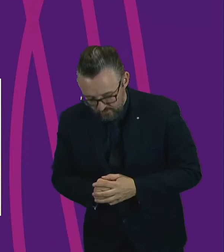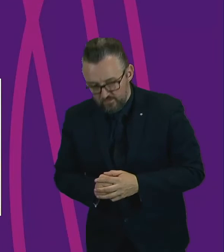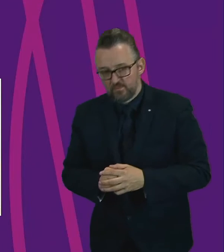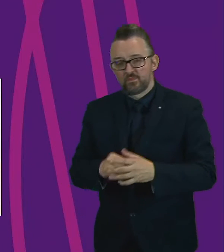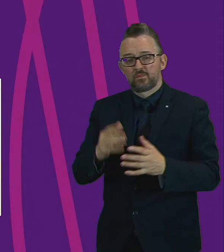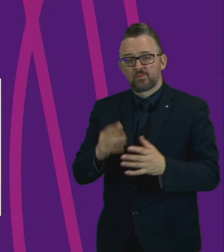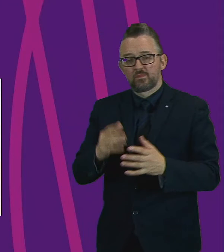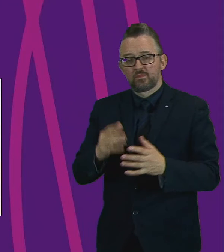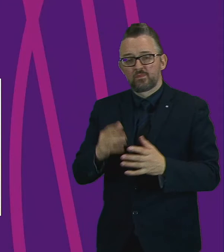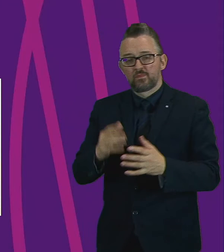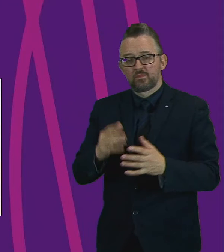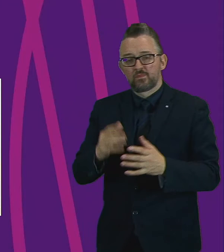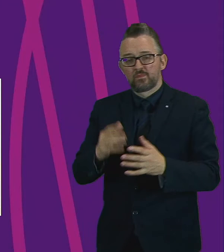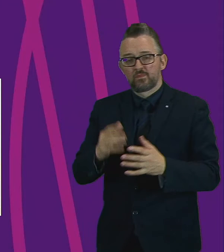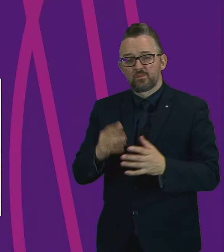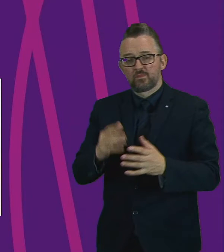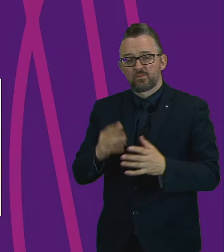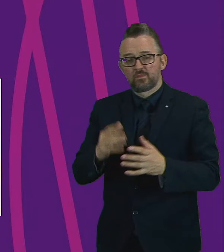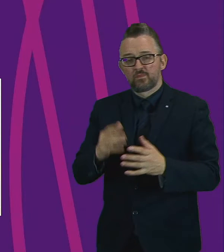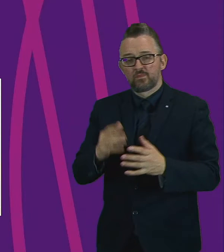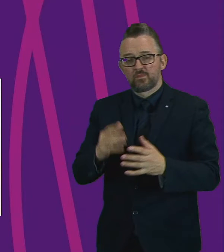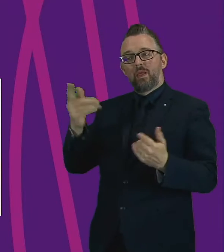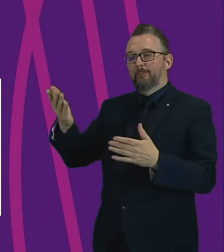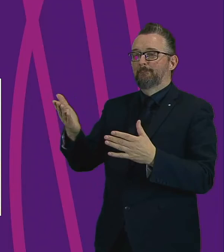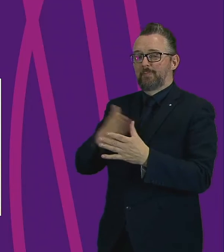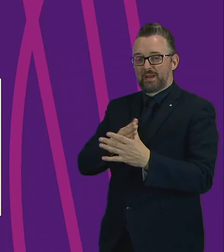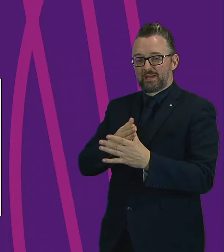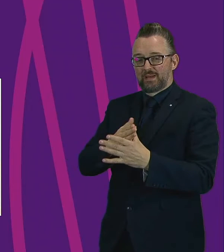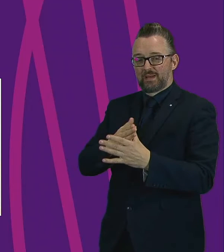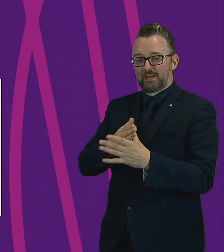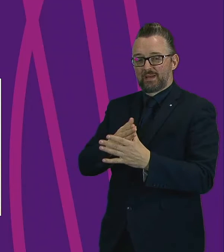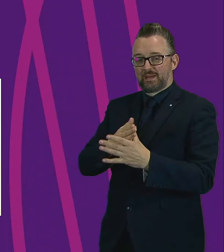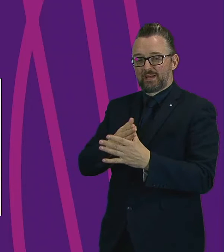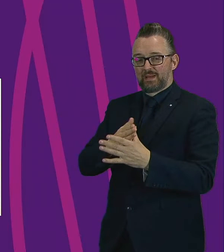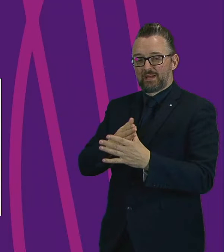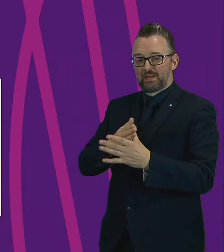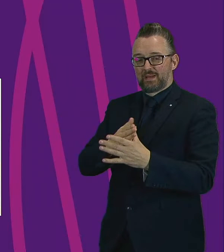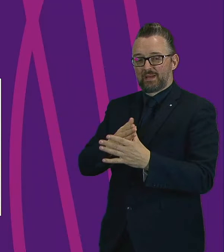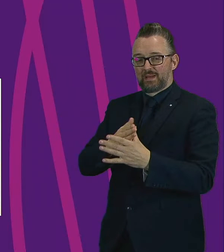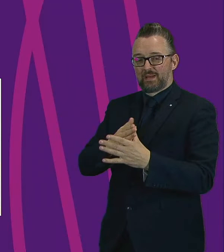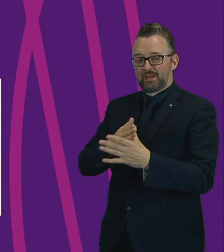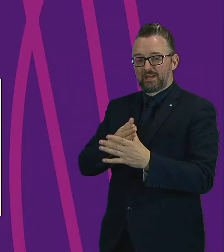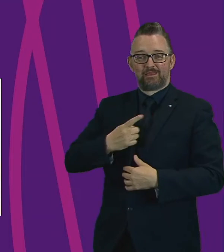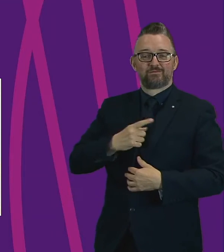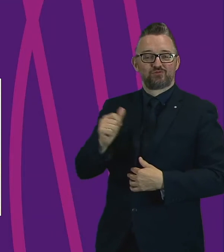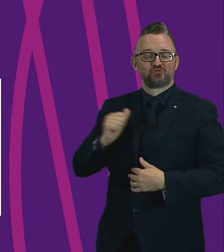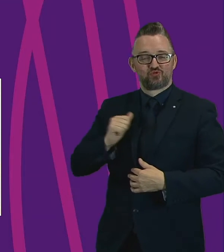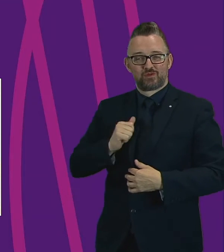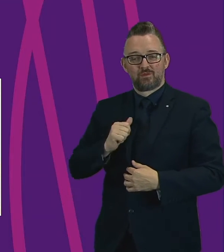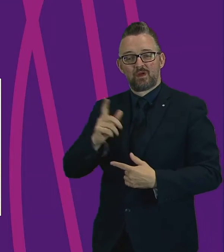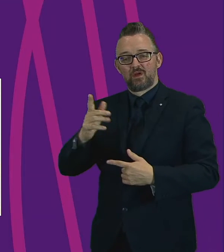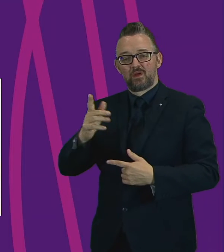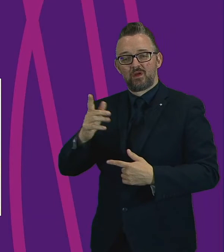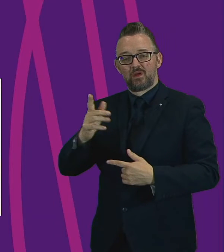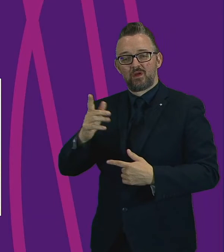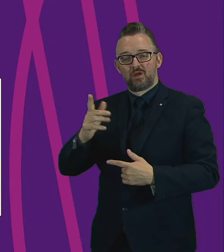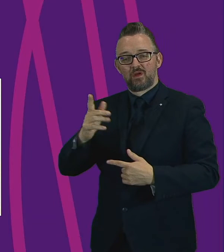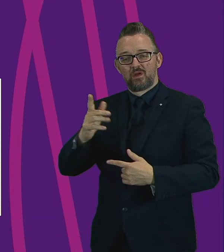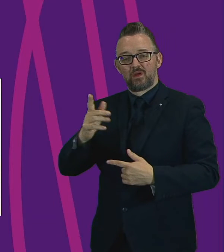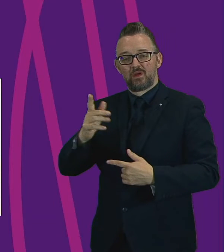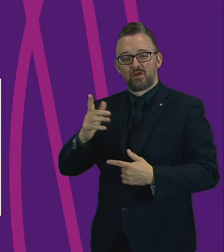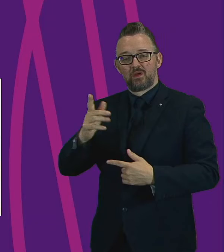Presiding Officer, welcome back. I'd like to join you soon. Let me just start with one single word